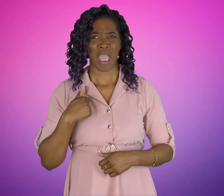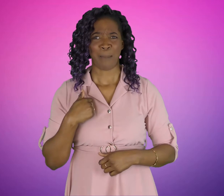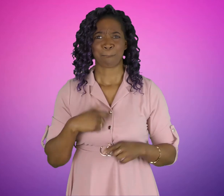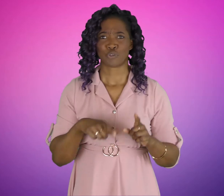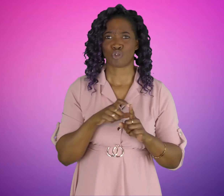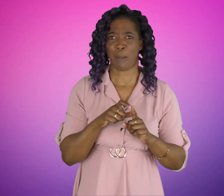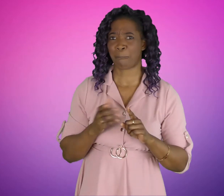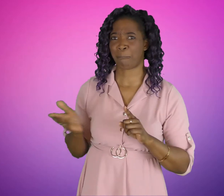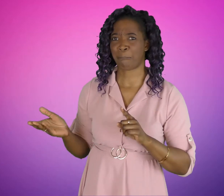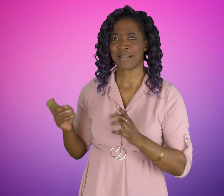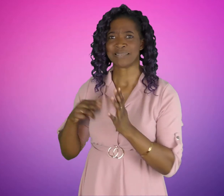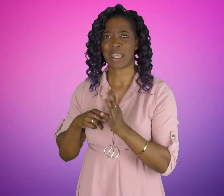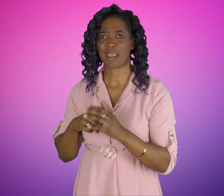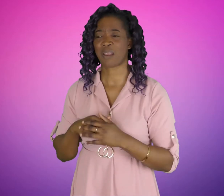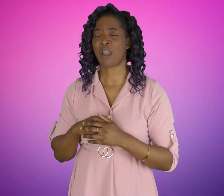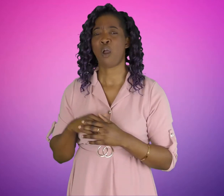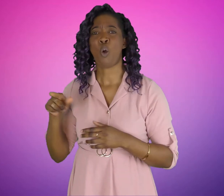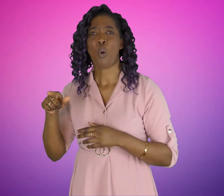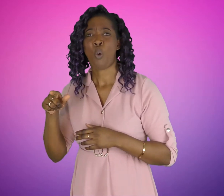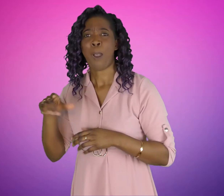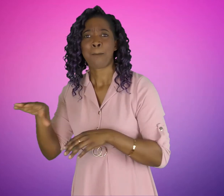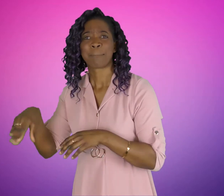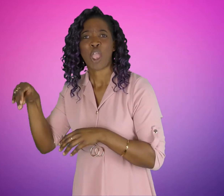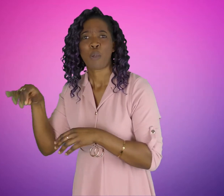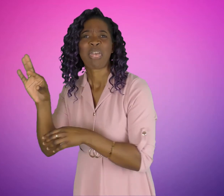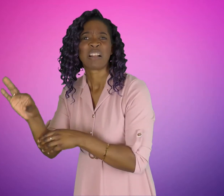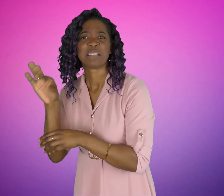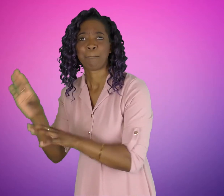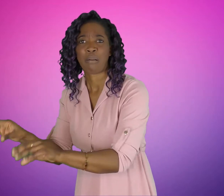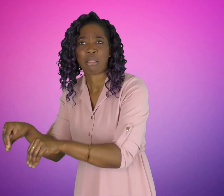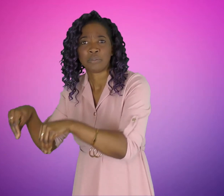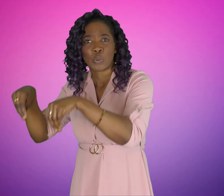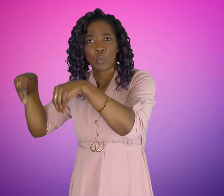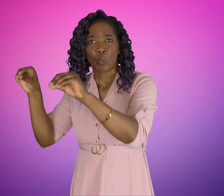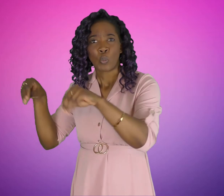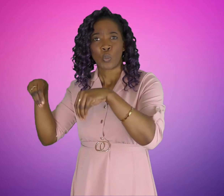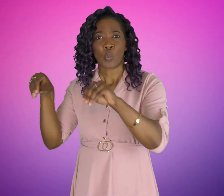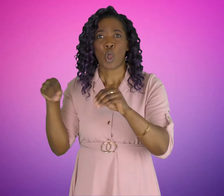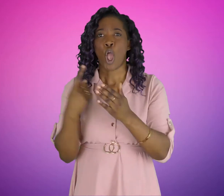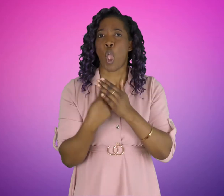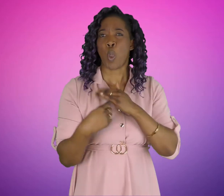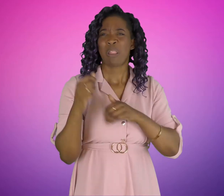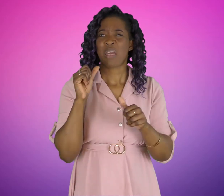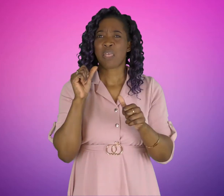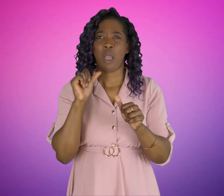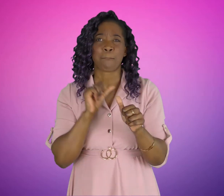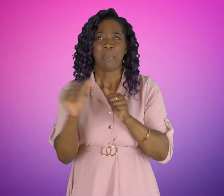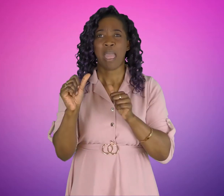ceremony. I'm Dom, and... Nick? Coming! I was just getting the samples for the Emperor. Only the